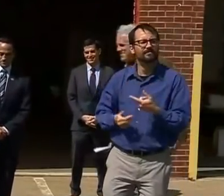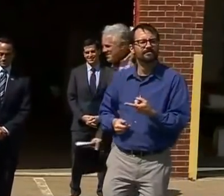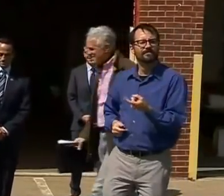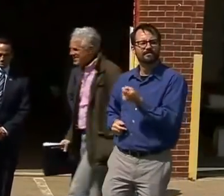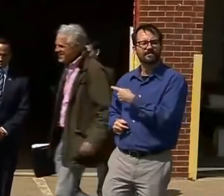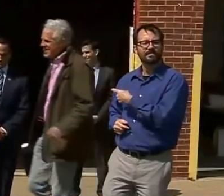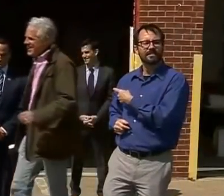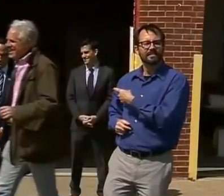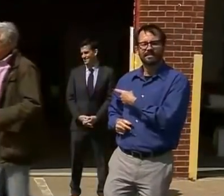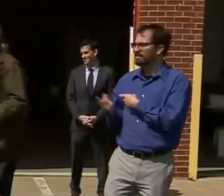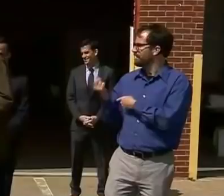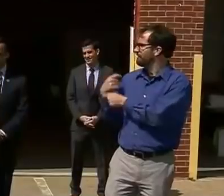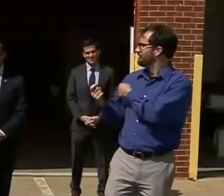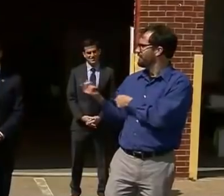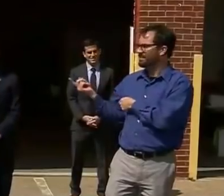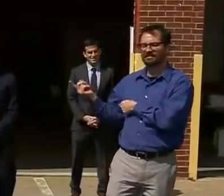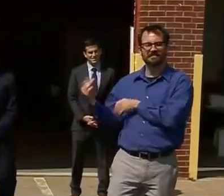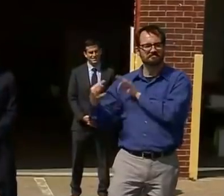sir. Thank you, Governor.